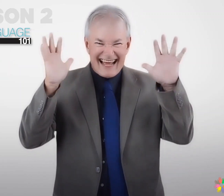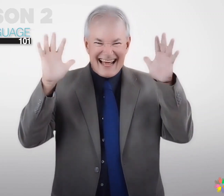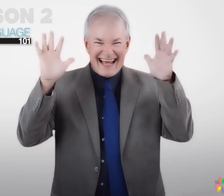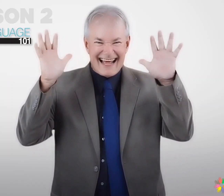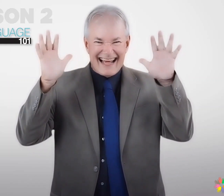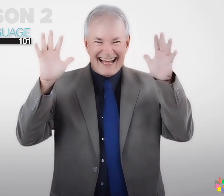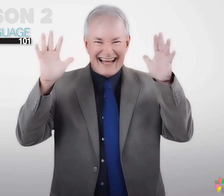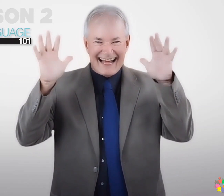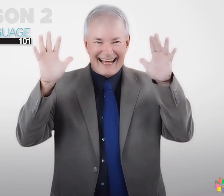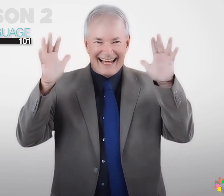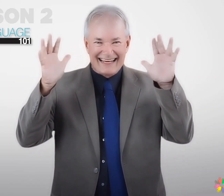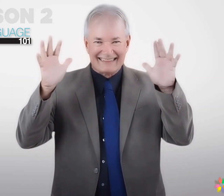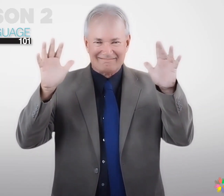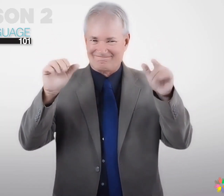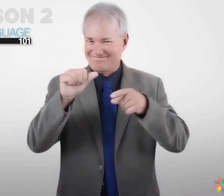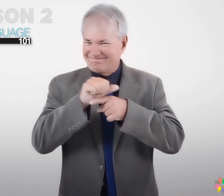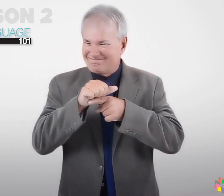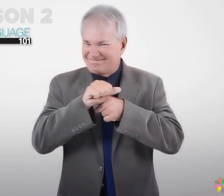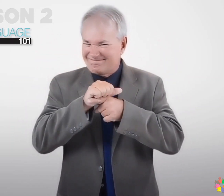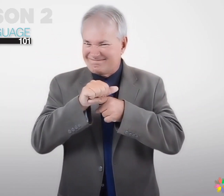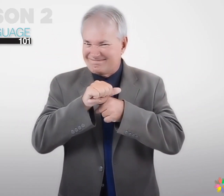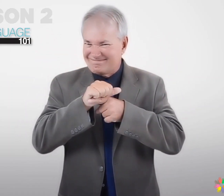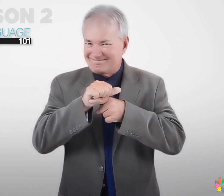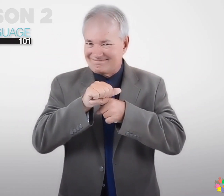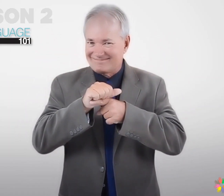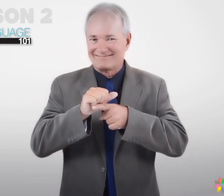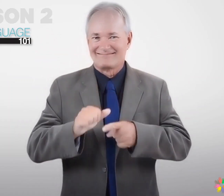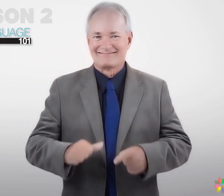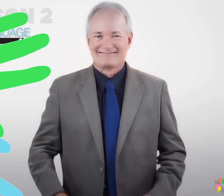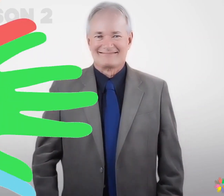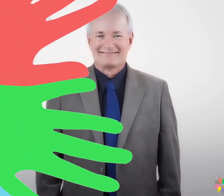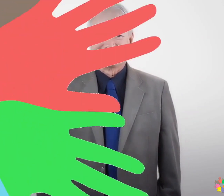All right. Keep at it.